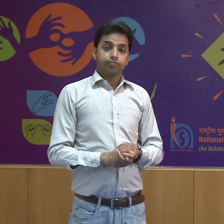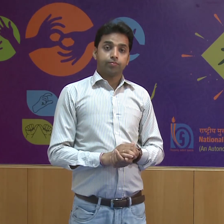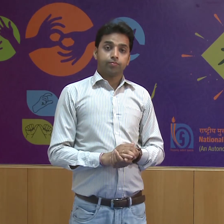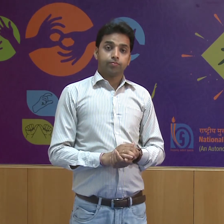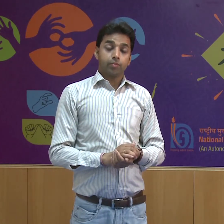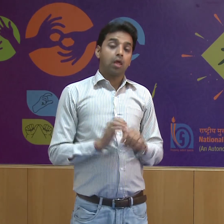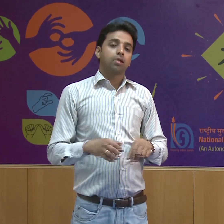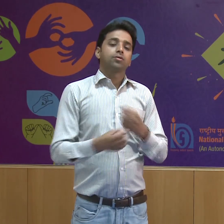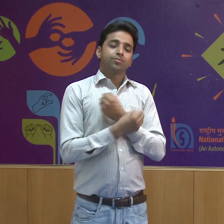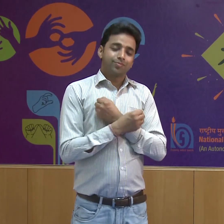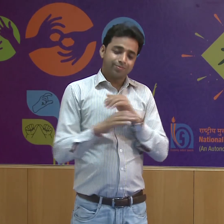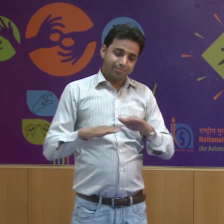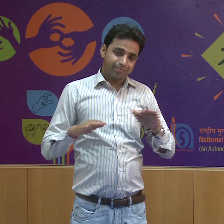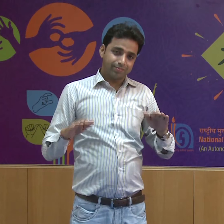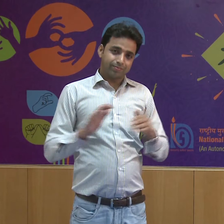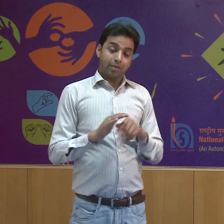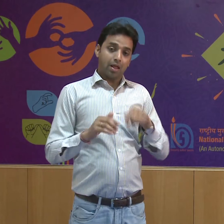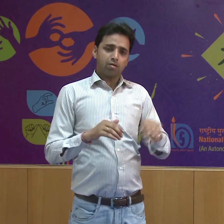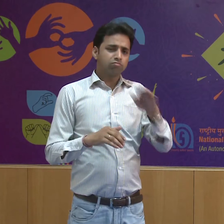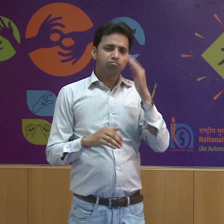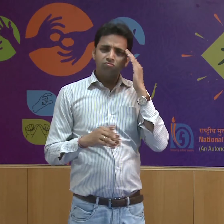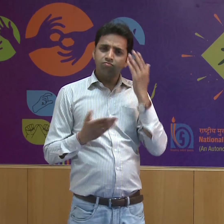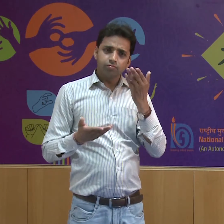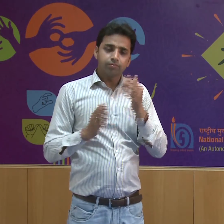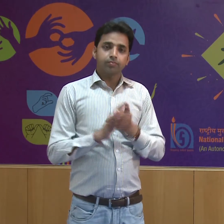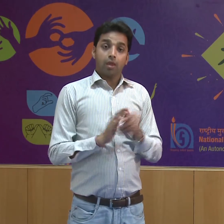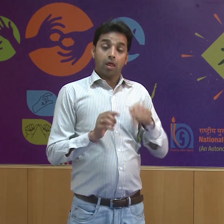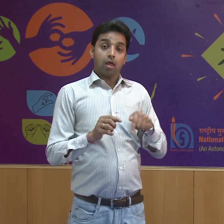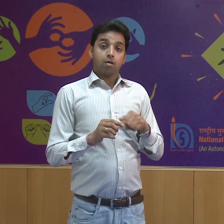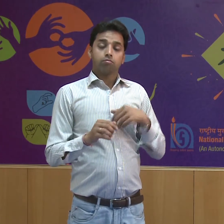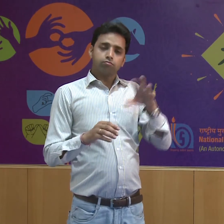Dear learners, as you know that we got independence in